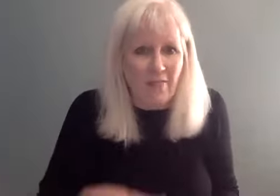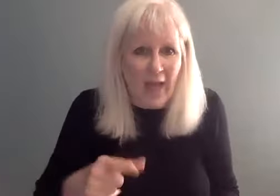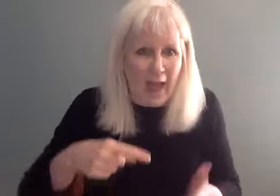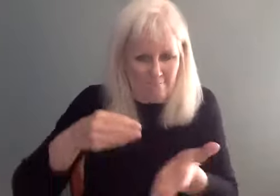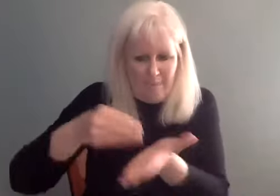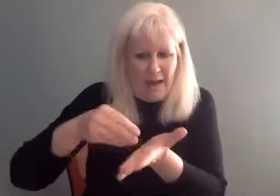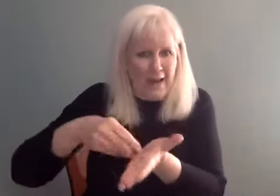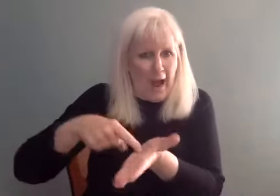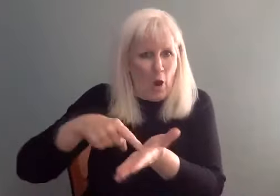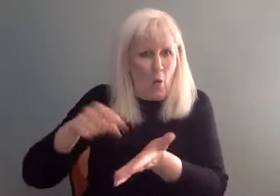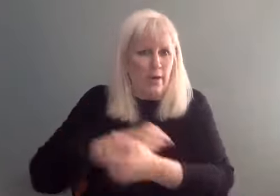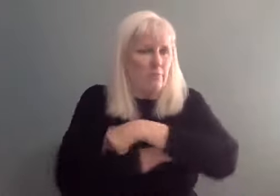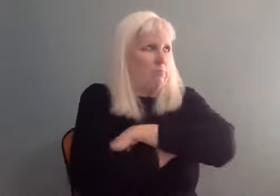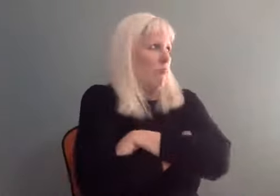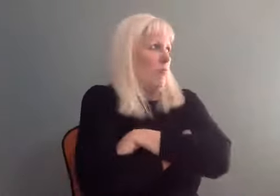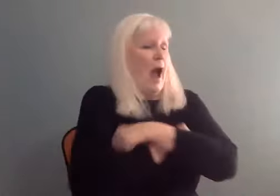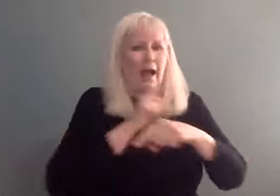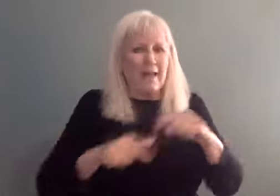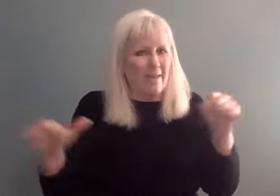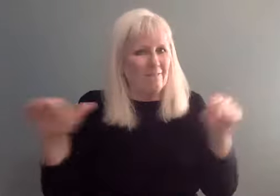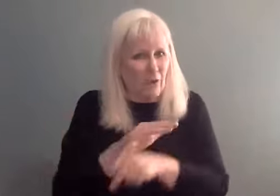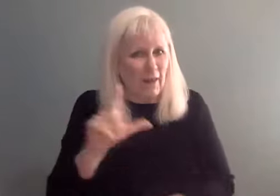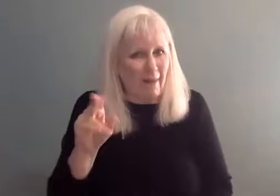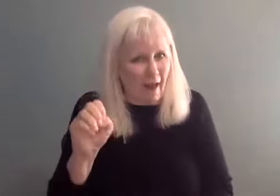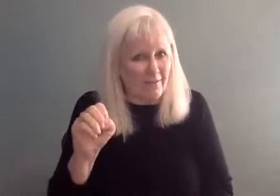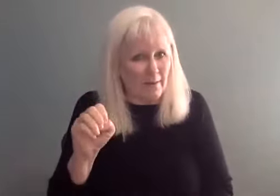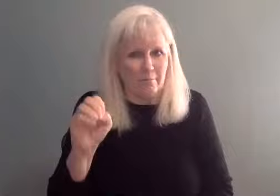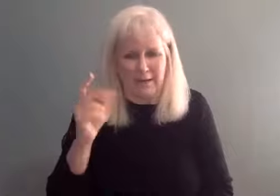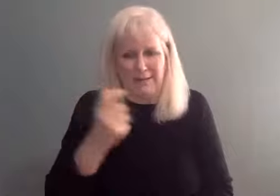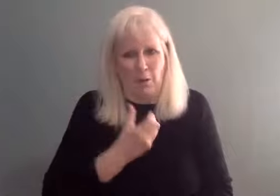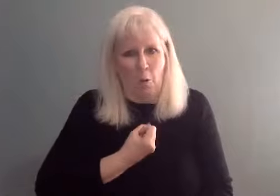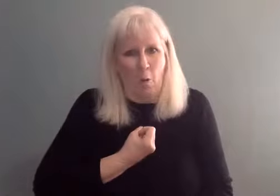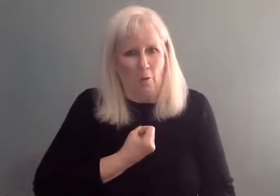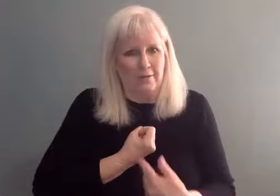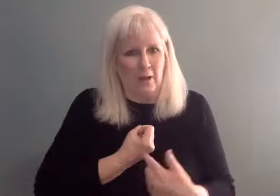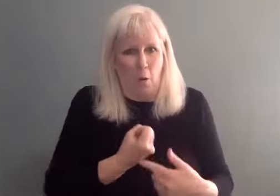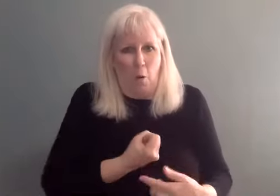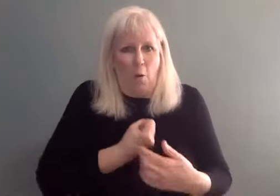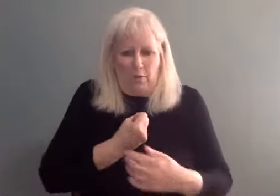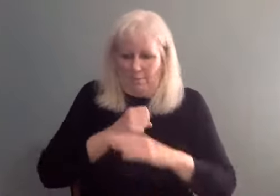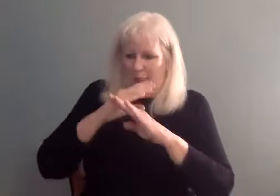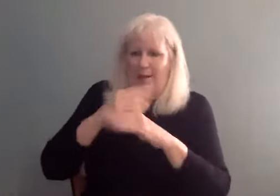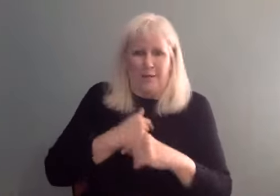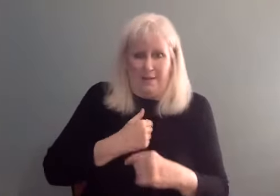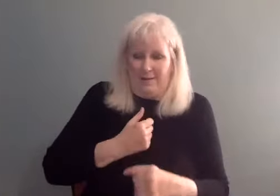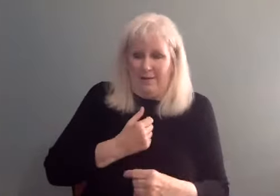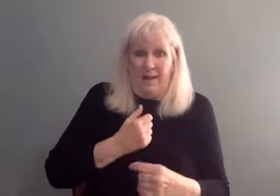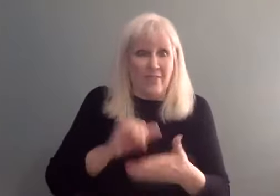loving completely. It's caught in my throat. All of that came out of the inventory that he